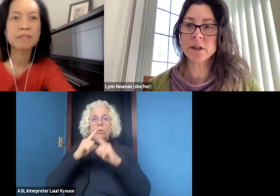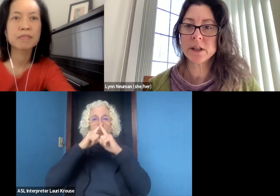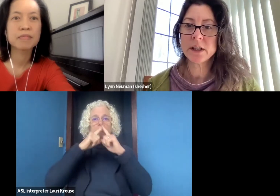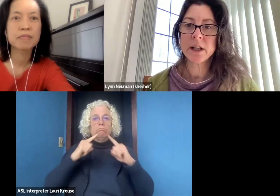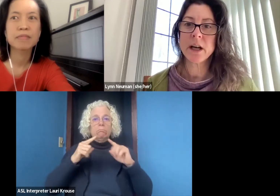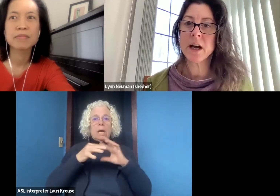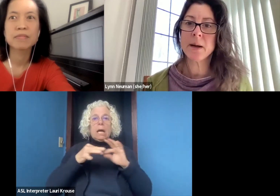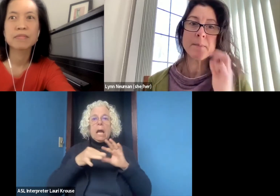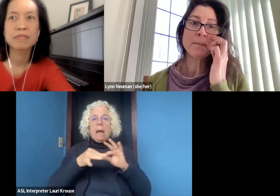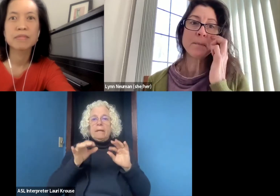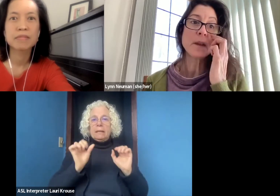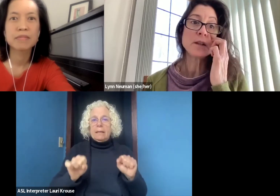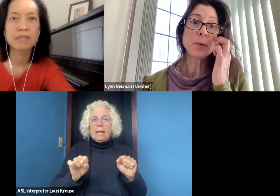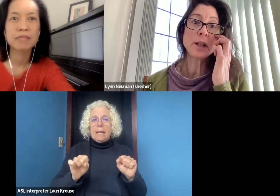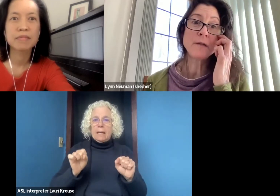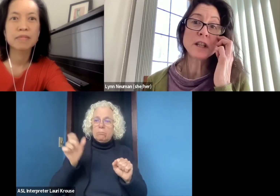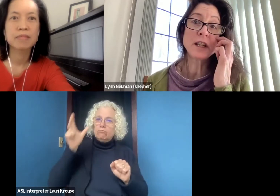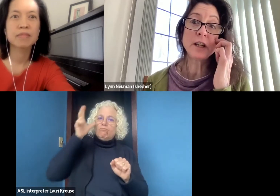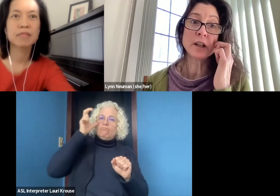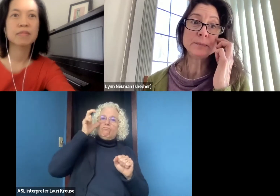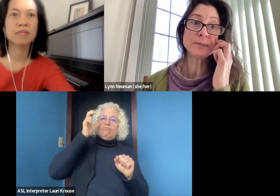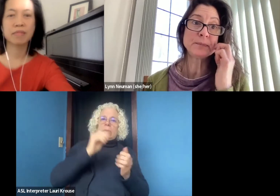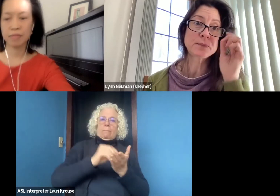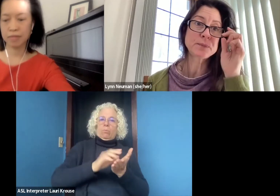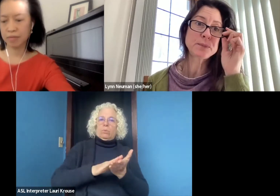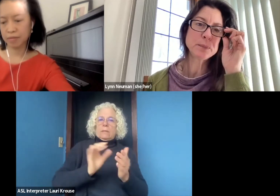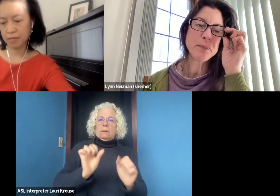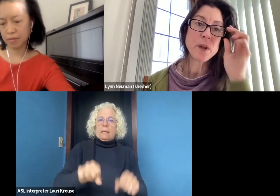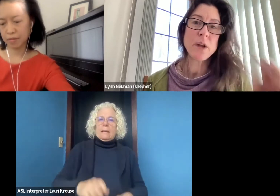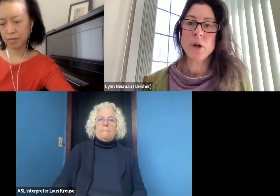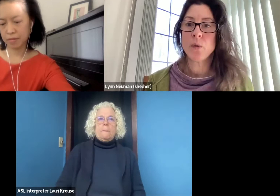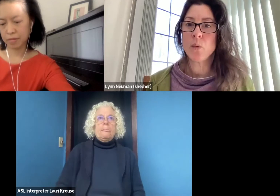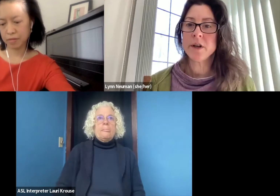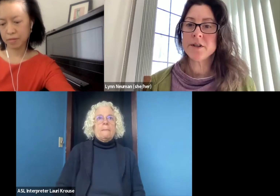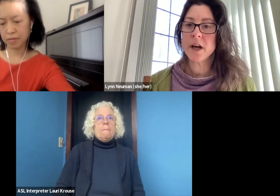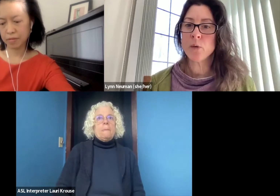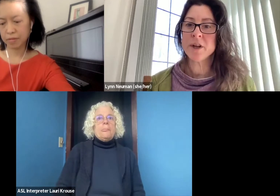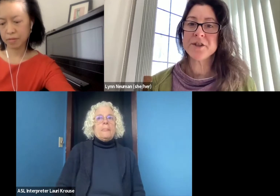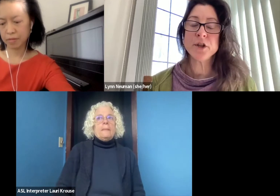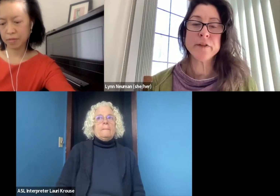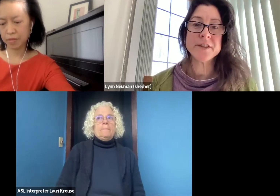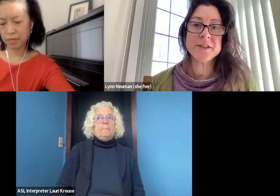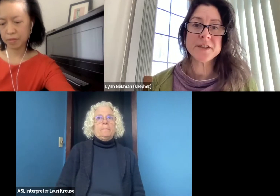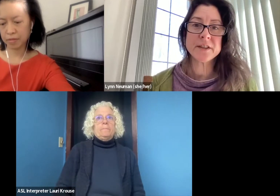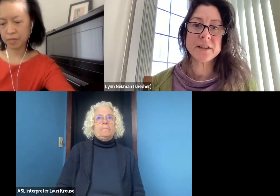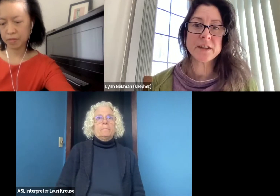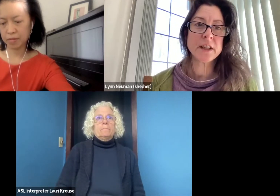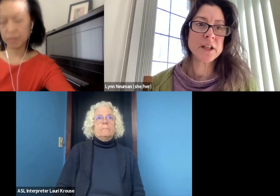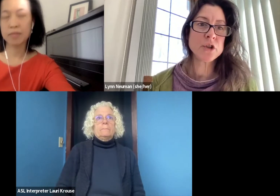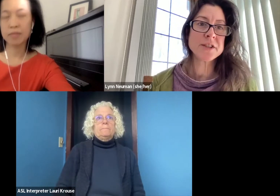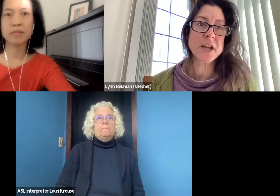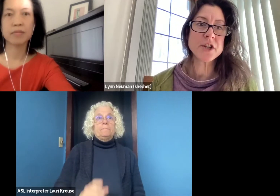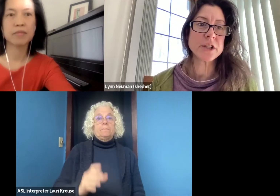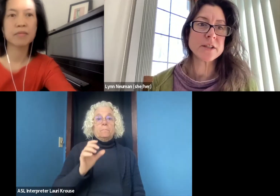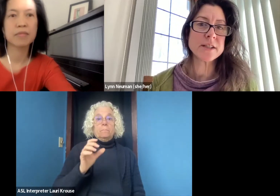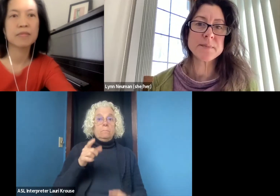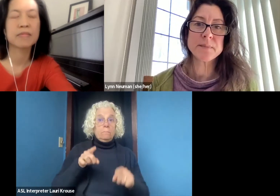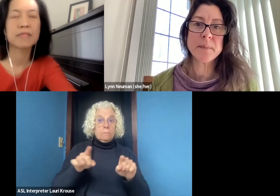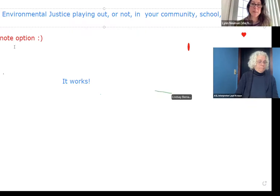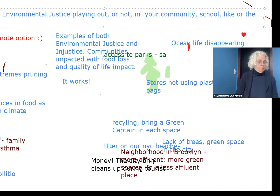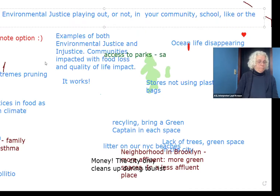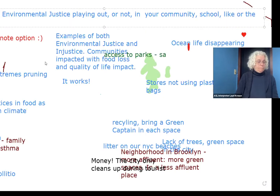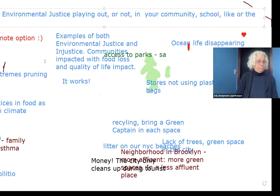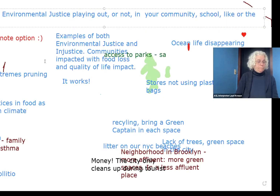you. So we'd love to hear what surfaced in your